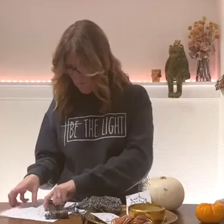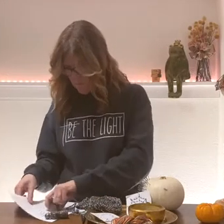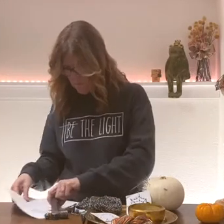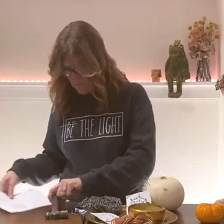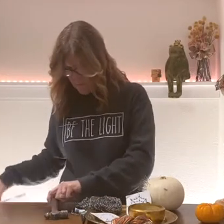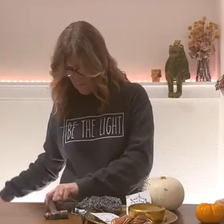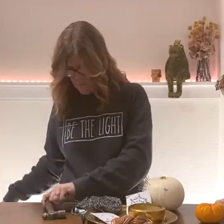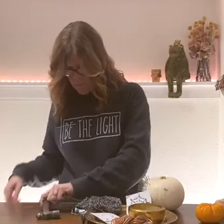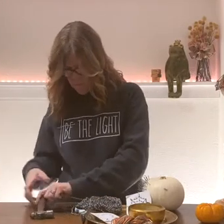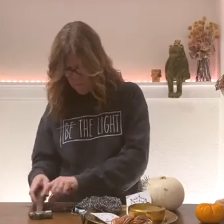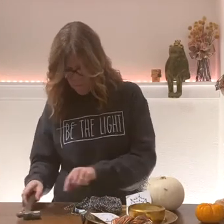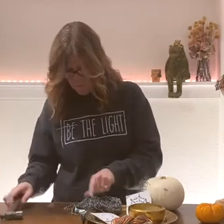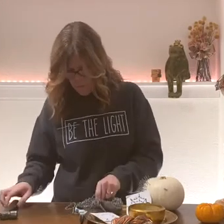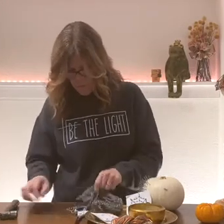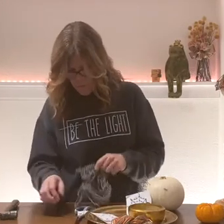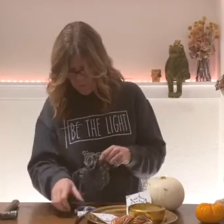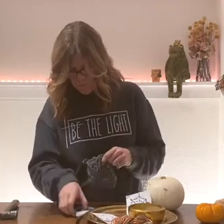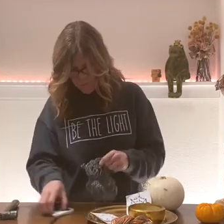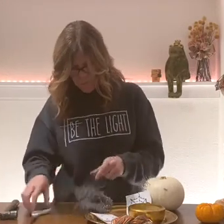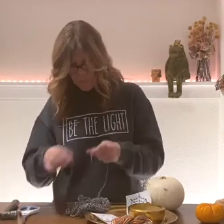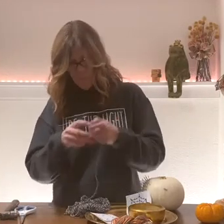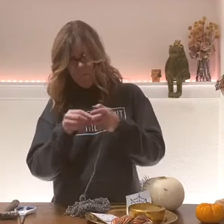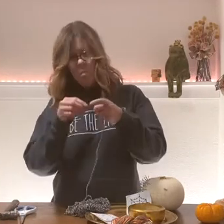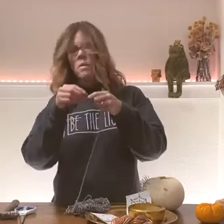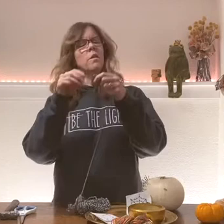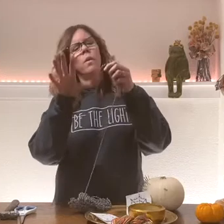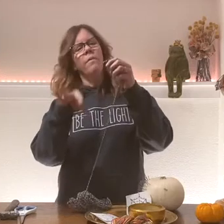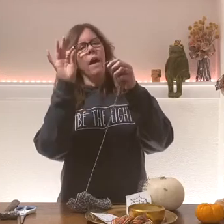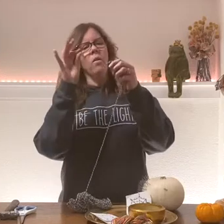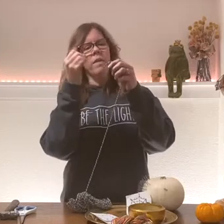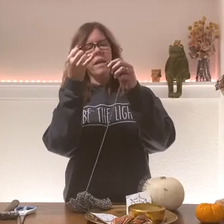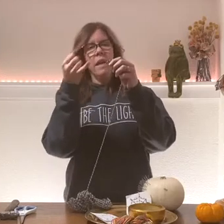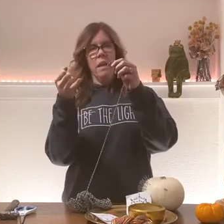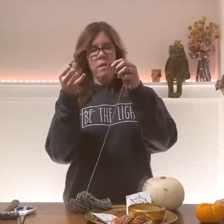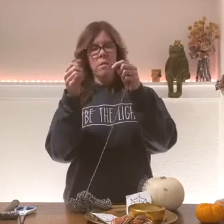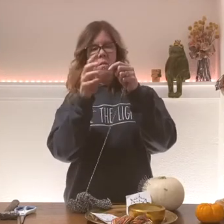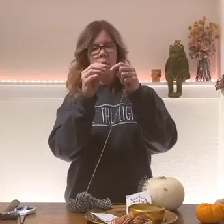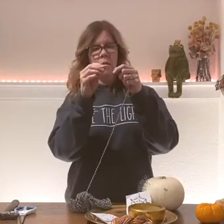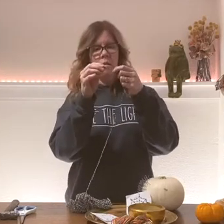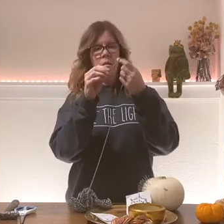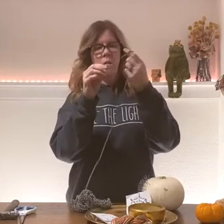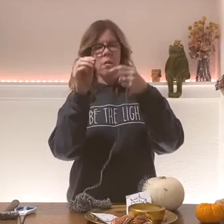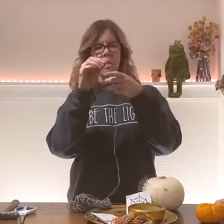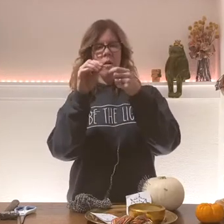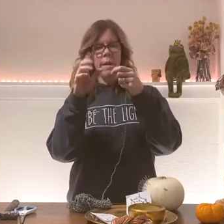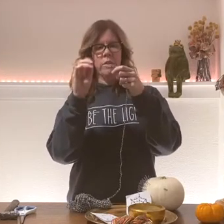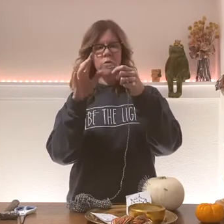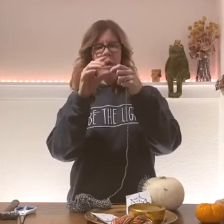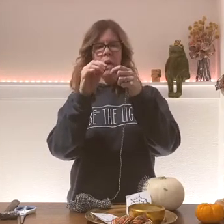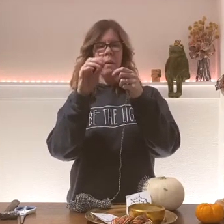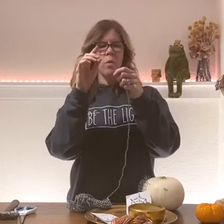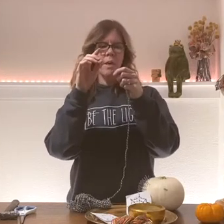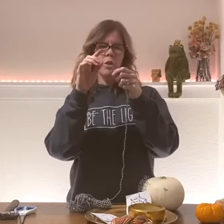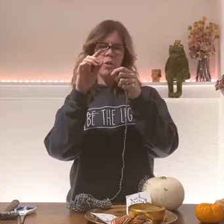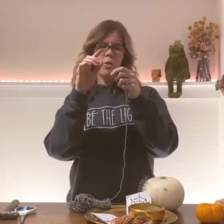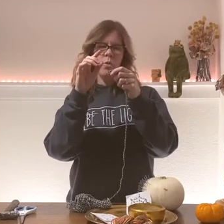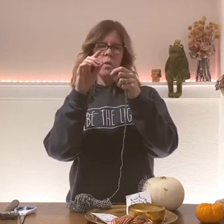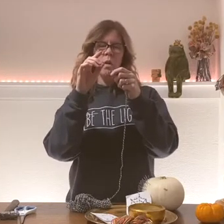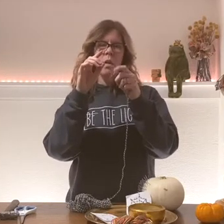So I found the end of my string, I'm going to